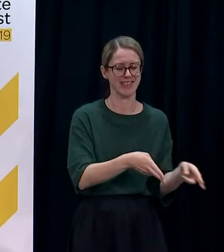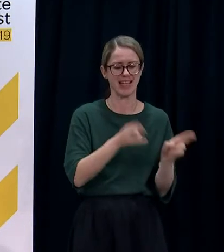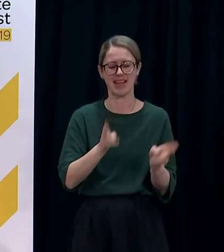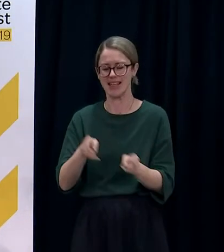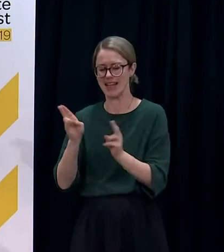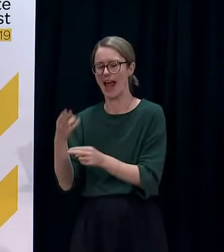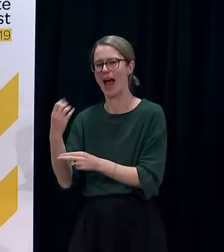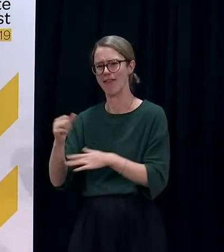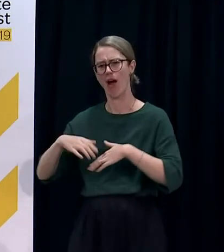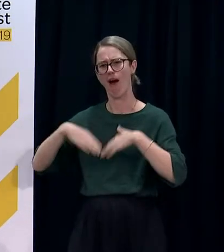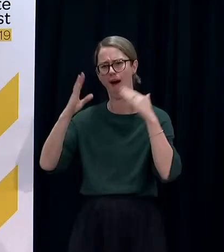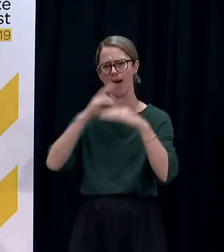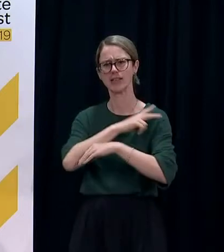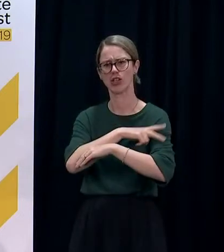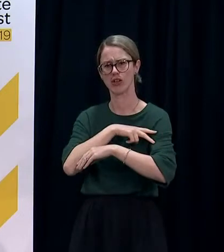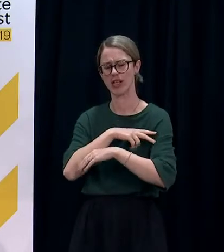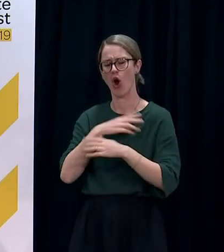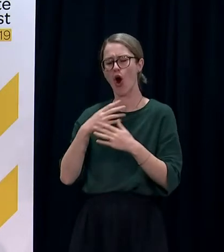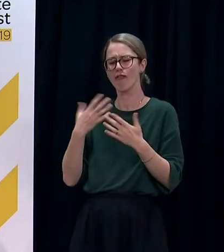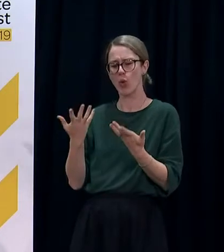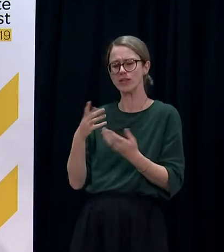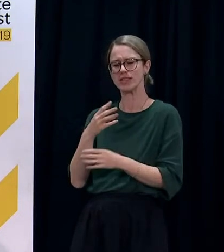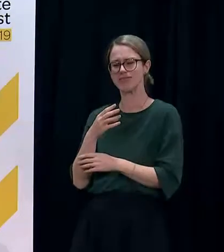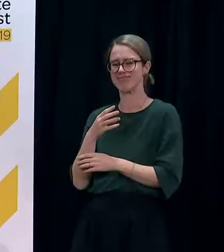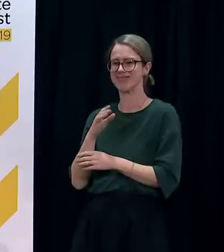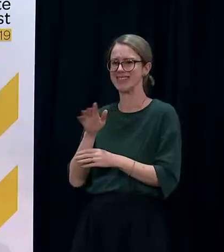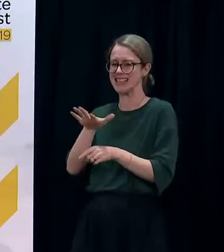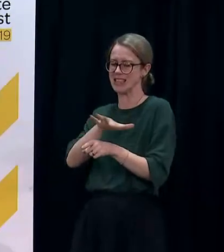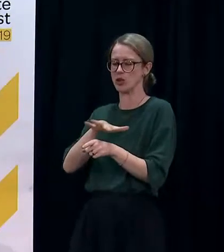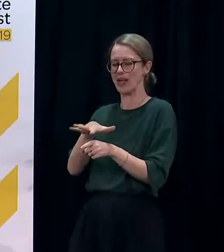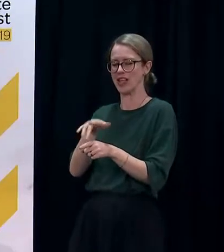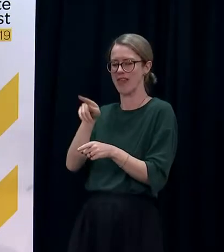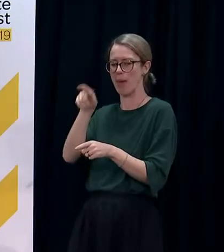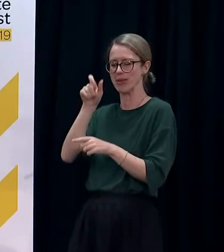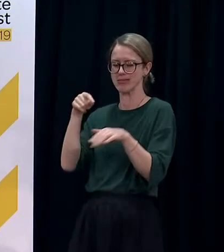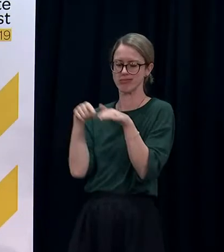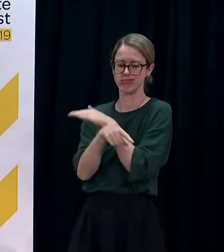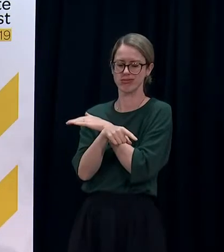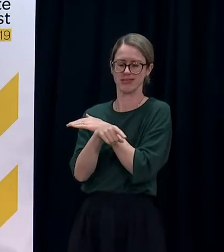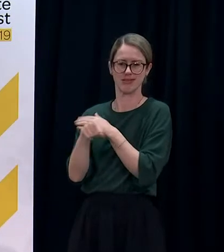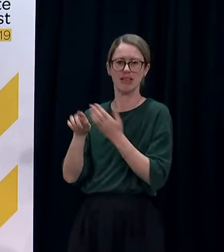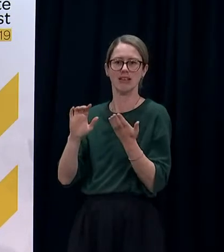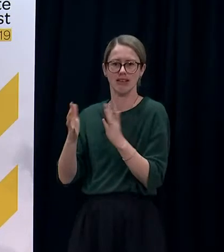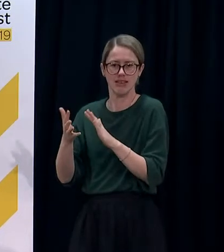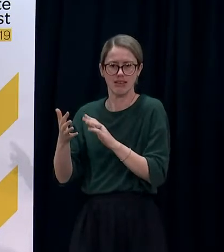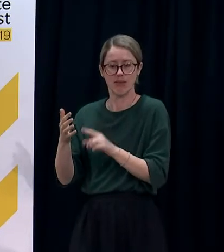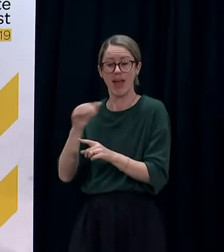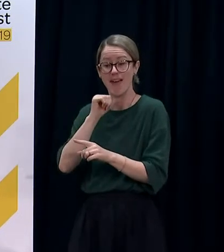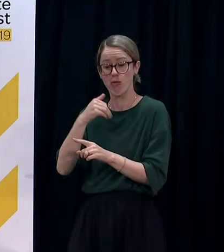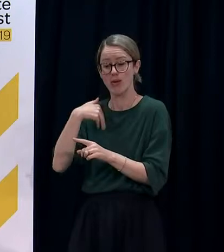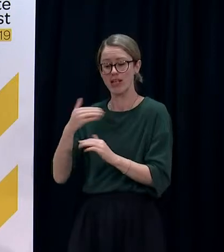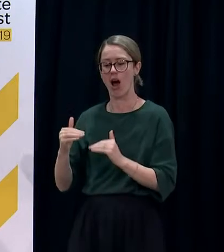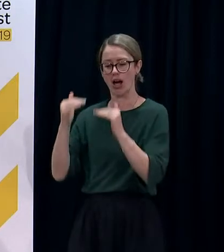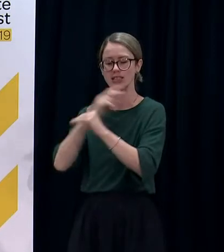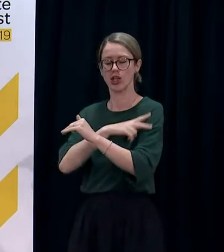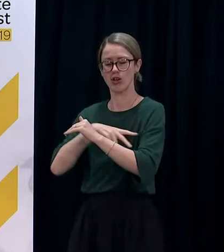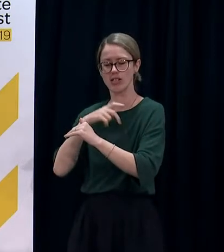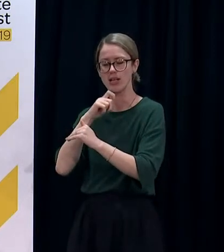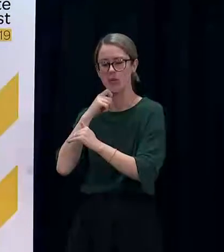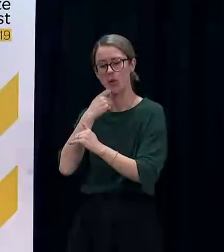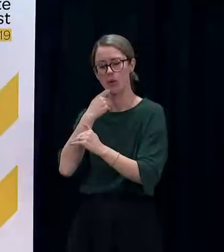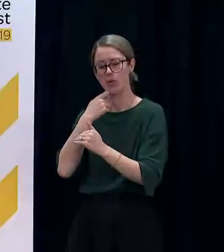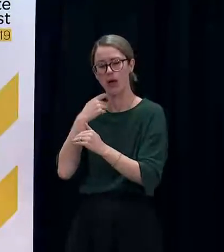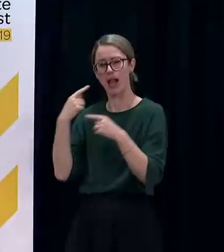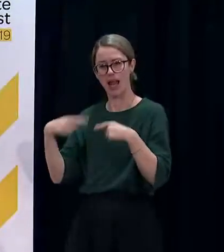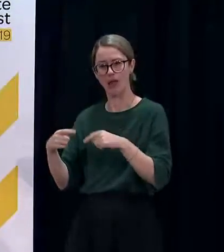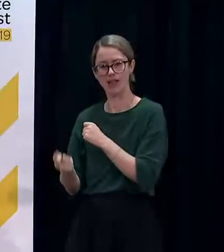security. Obviously something's gone wrong here, and if there needs to be increases in security presence, then we would make that happen. I'll let you finish, Jane, and